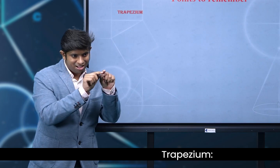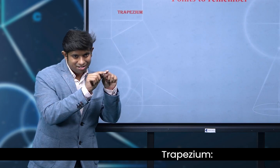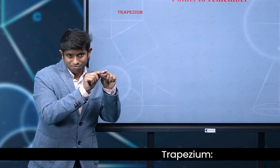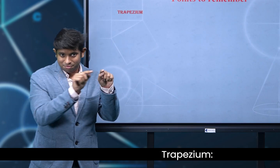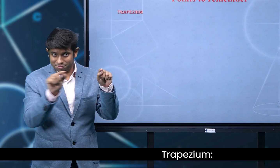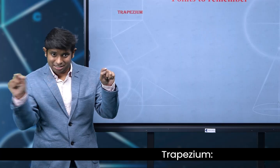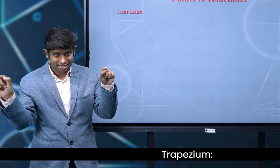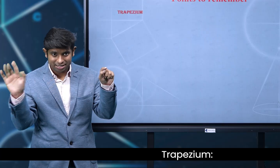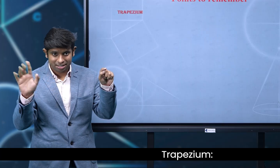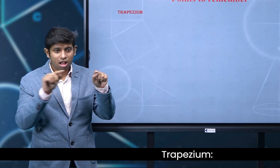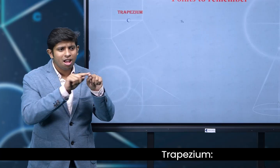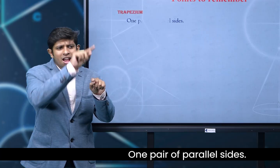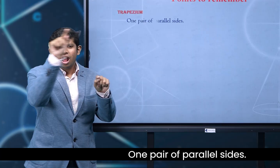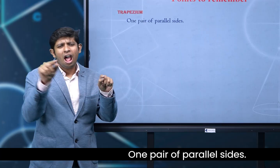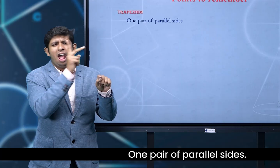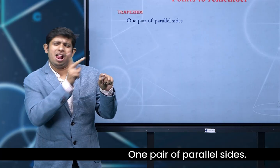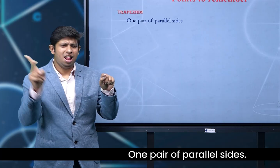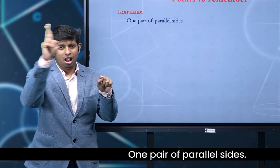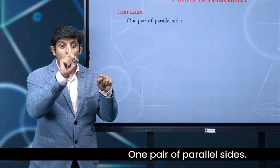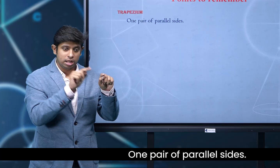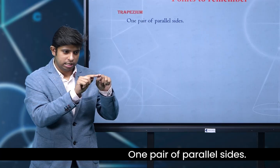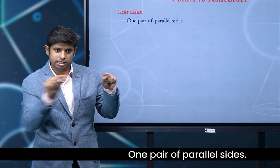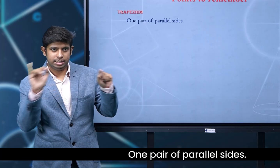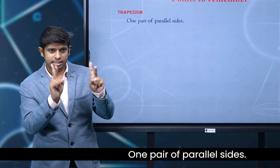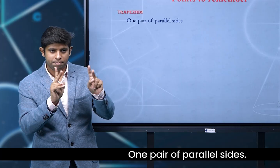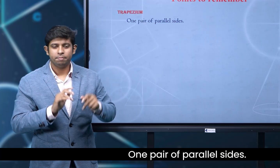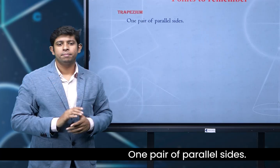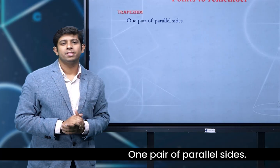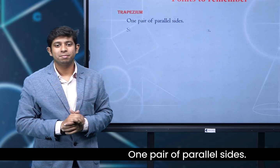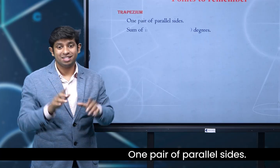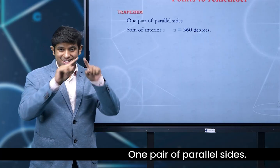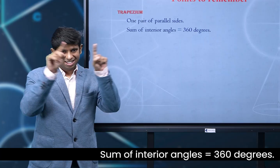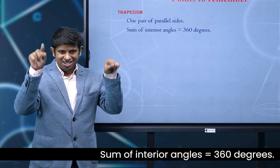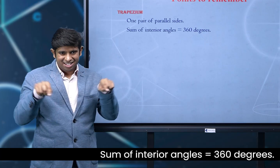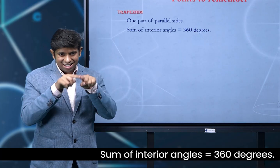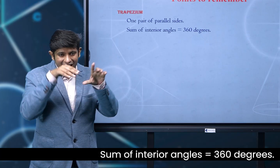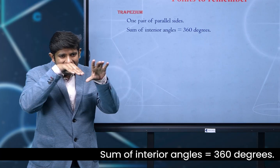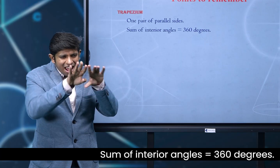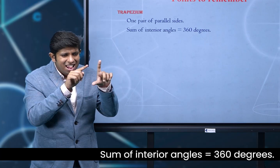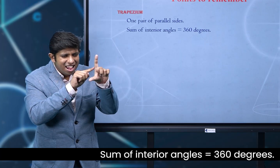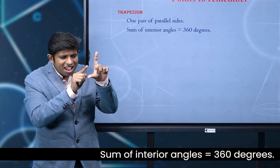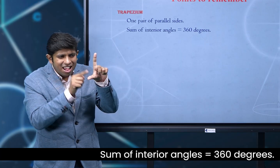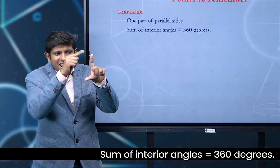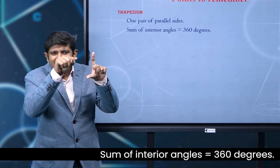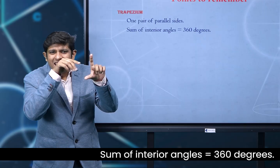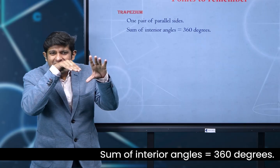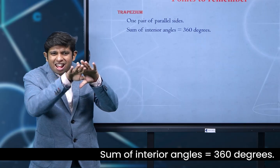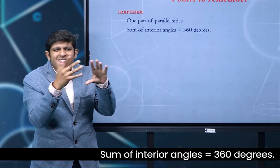Trapezium. One pair of parallel sides. Sum of interior angles equals to 360